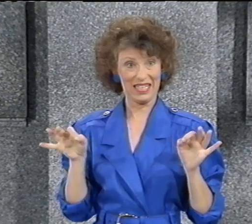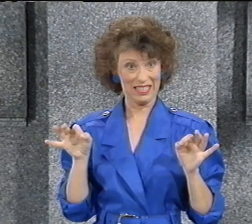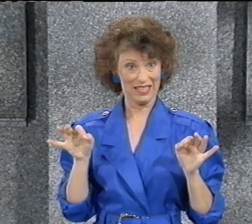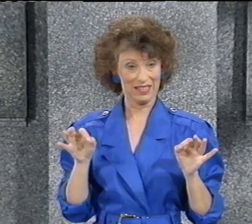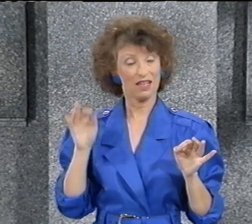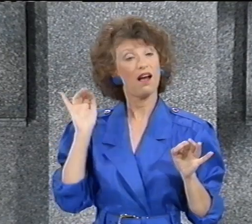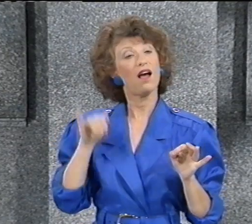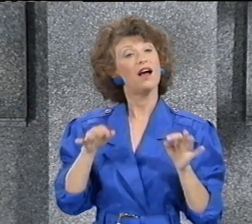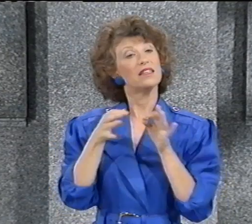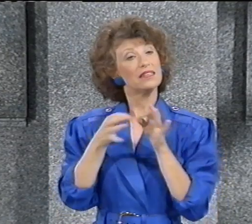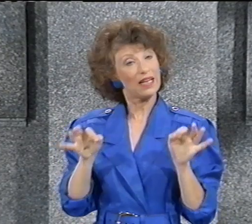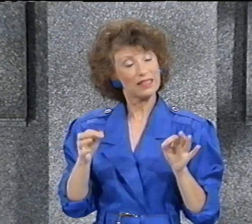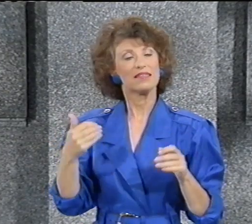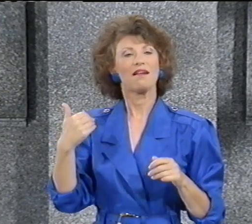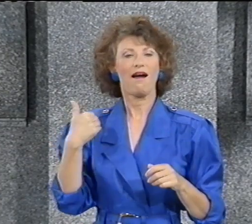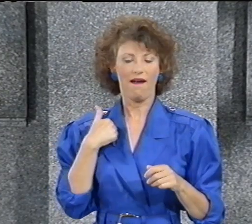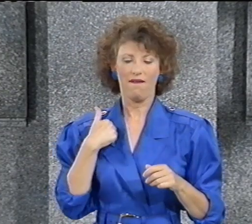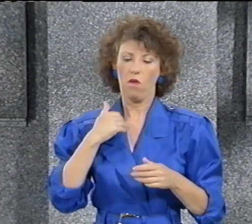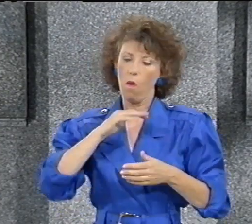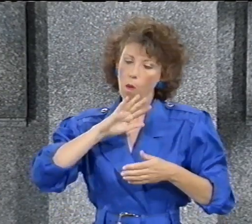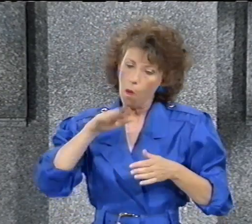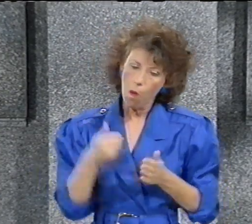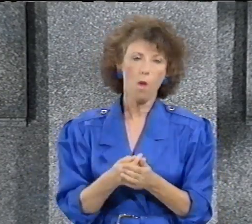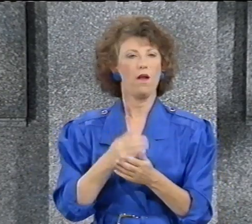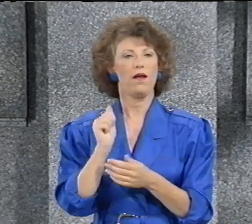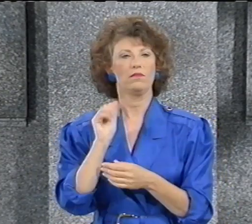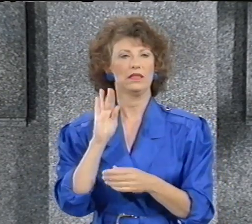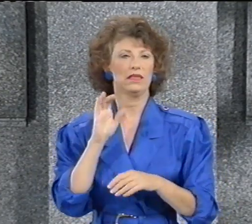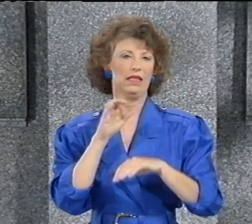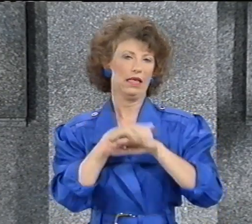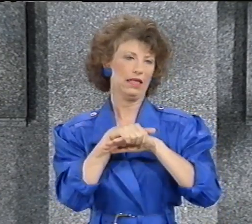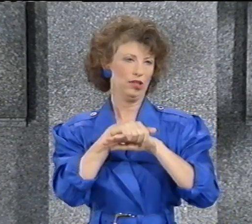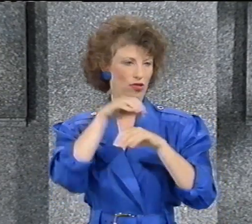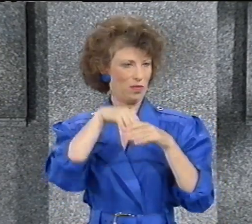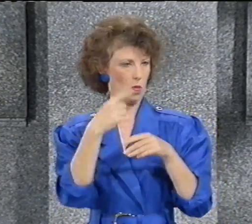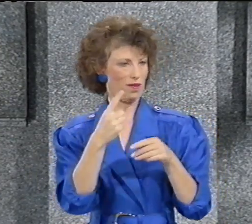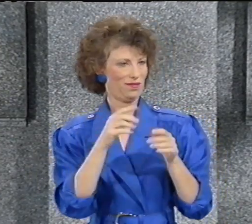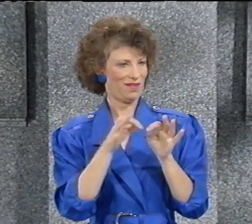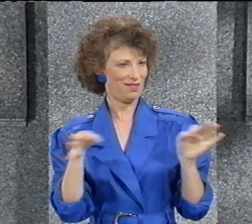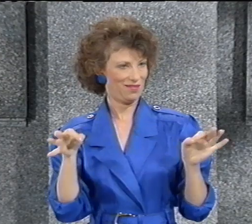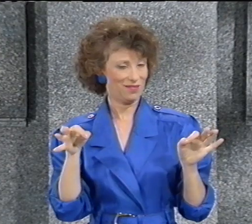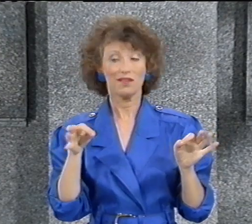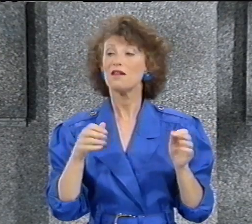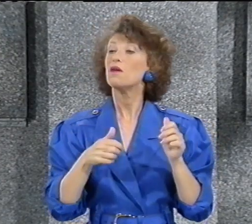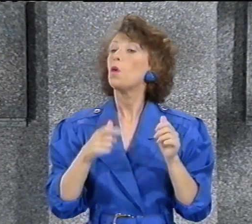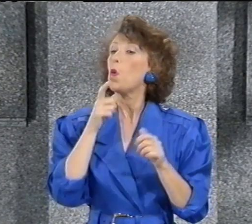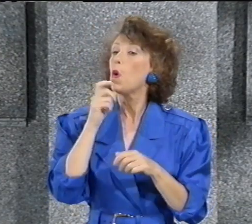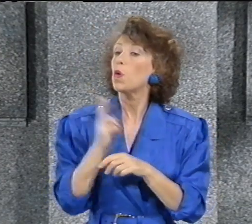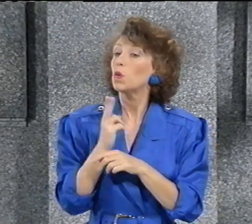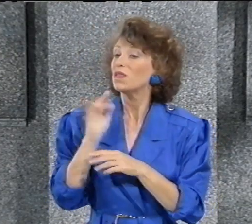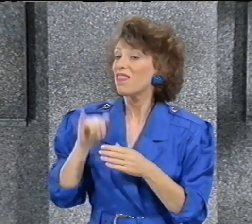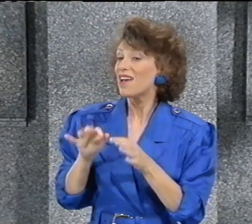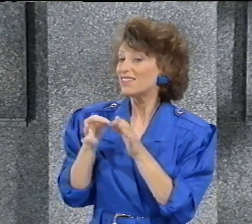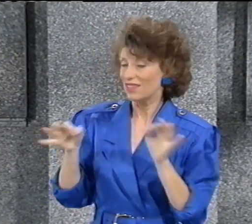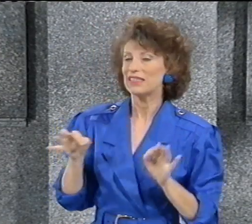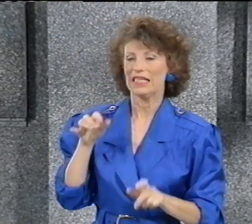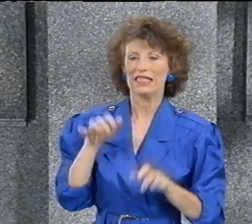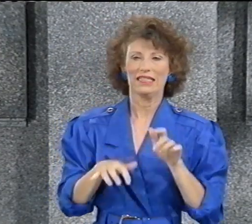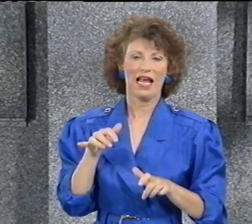Now, here's the sentence we're going to use because it contains all 26 letters of the alphabet. It's used by typists